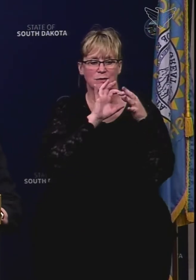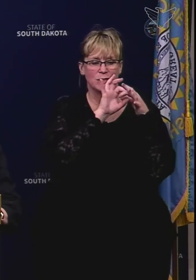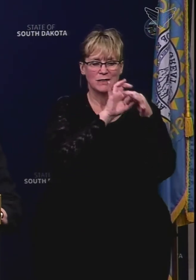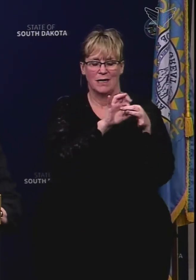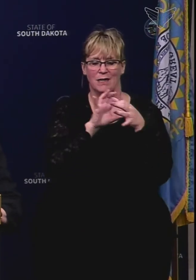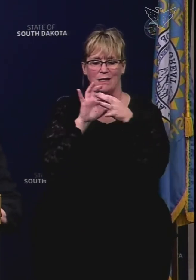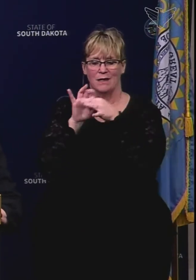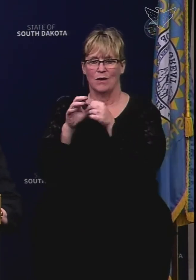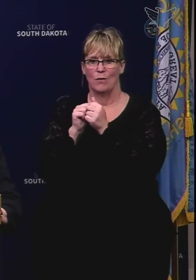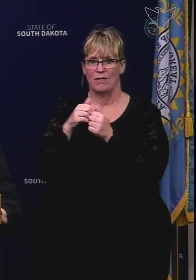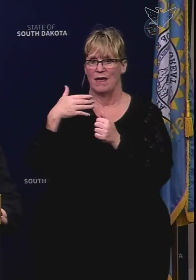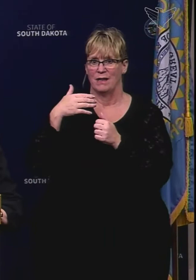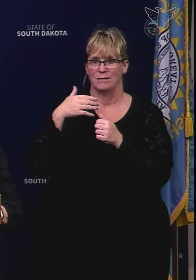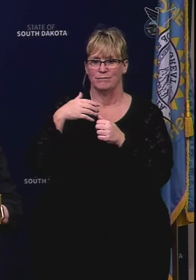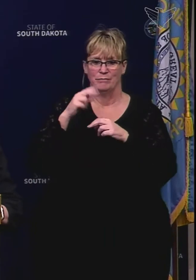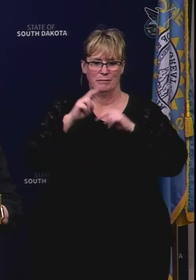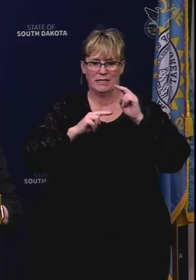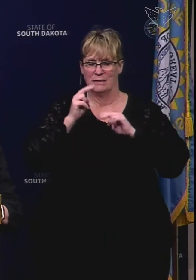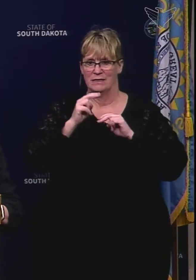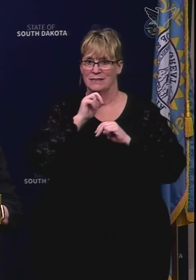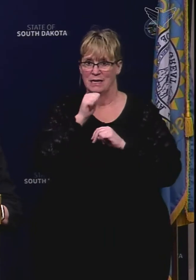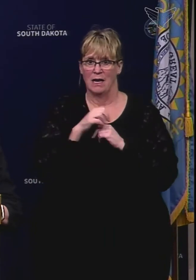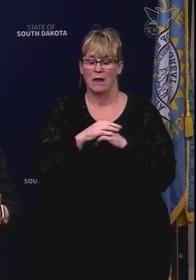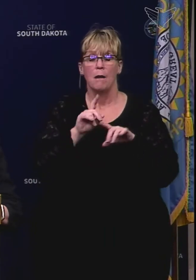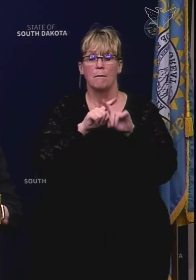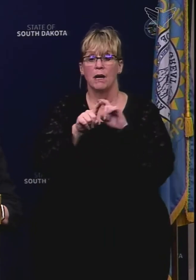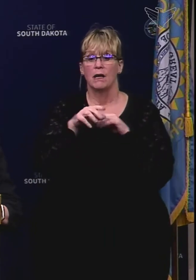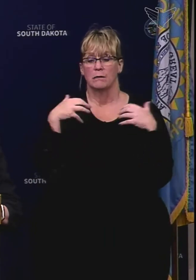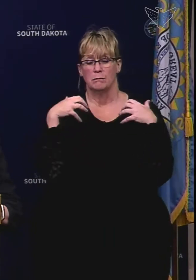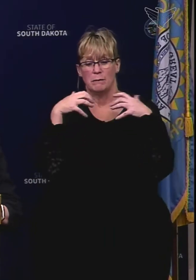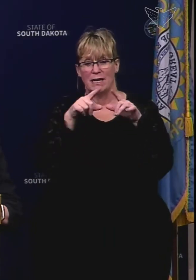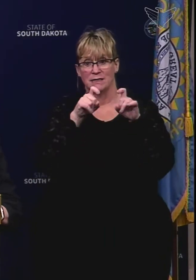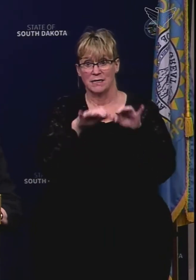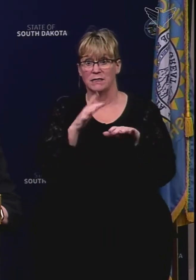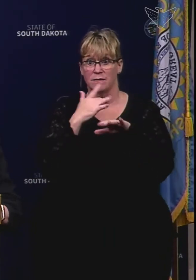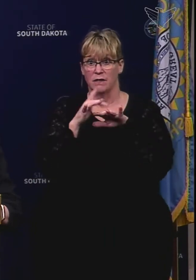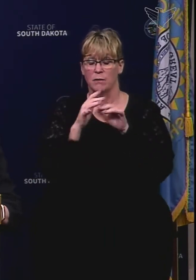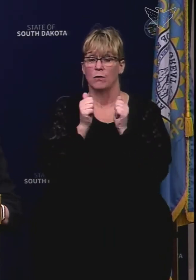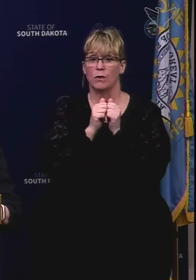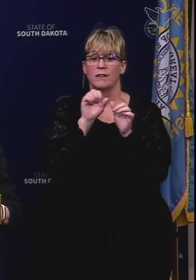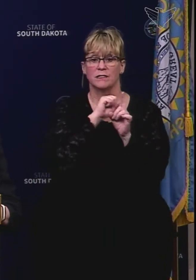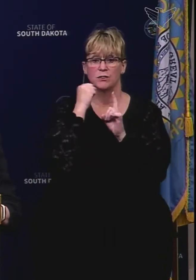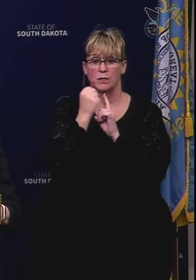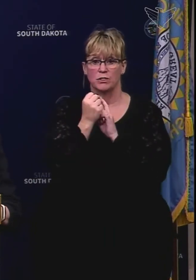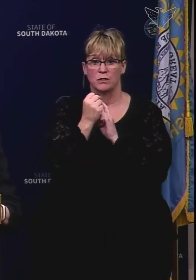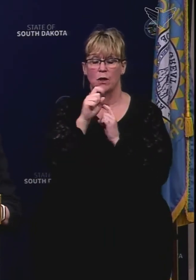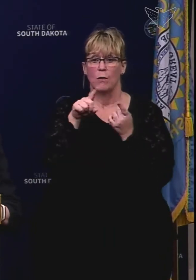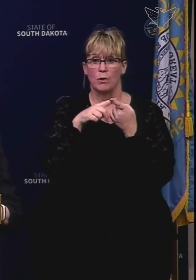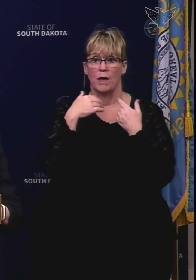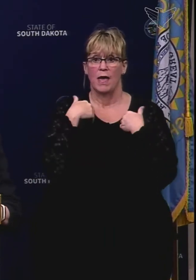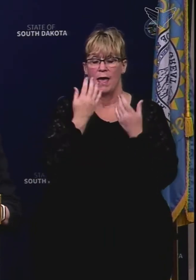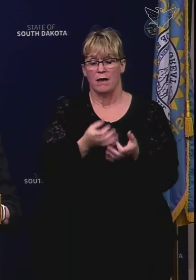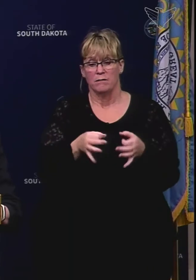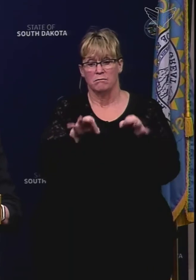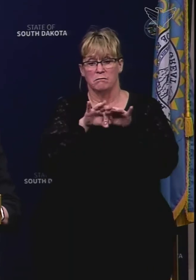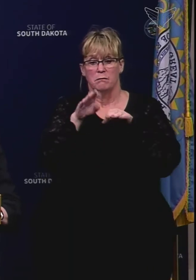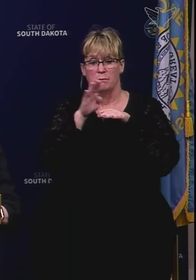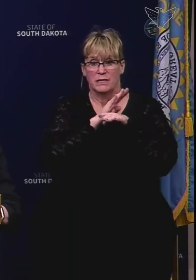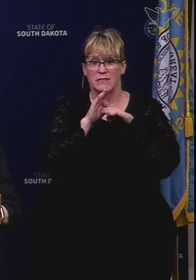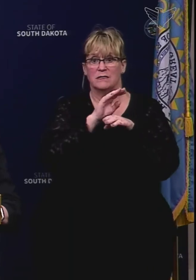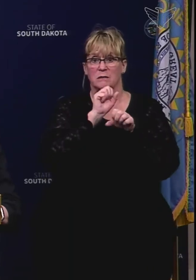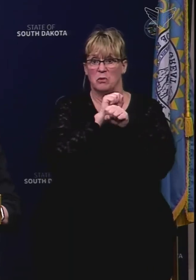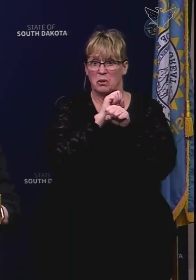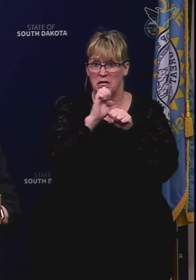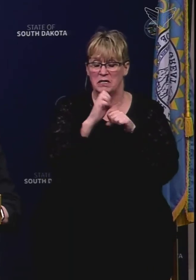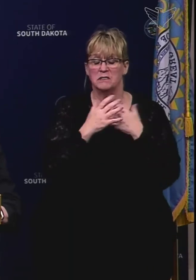to the employment setting. But nevertheless, mass testing is available in situations where we've got critical infrastructure employees,